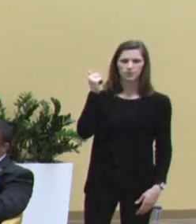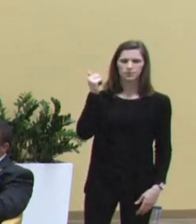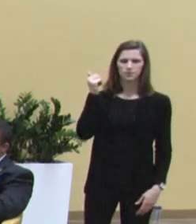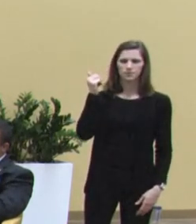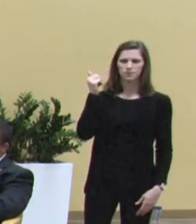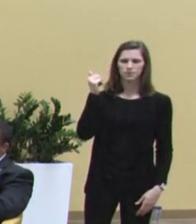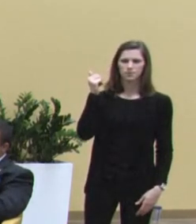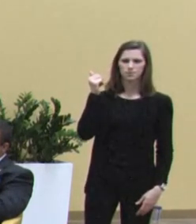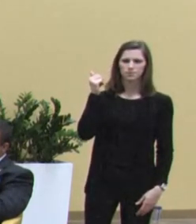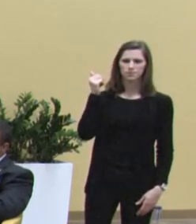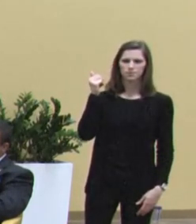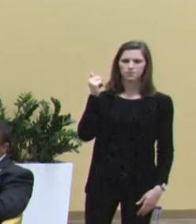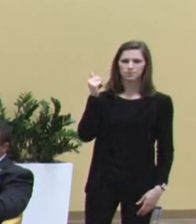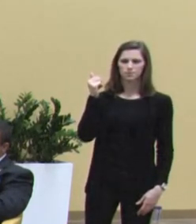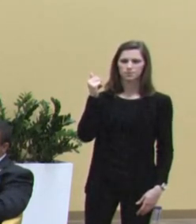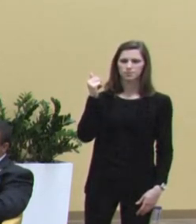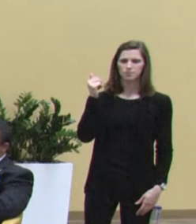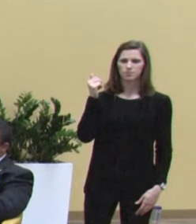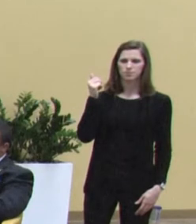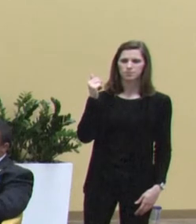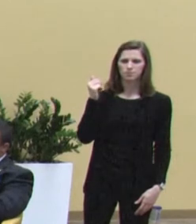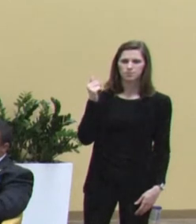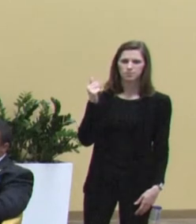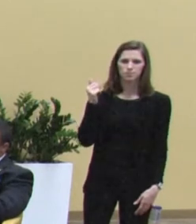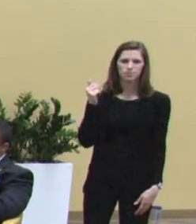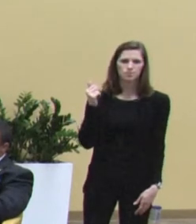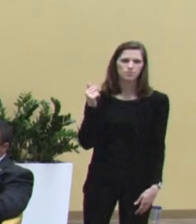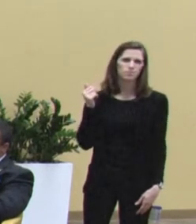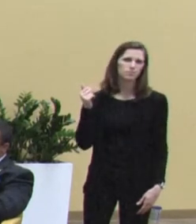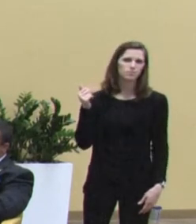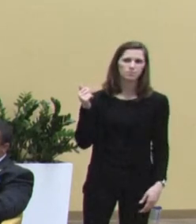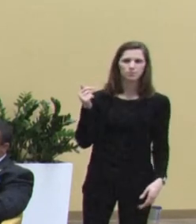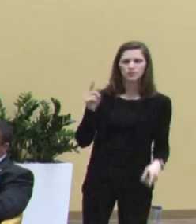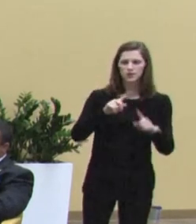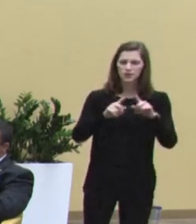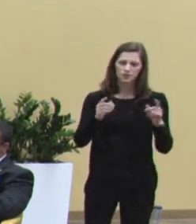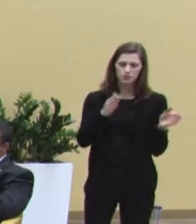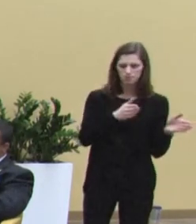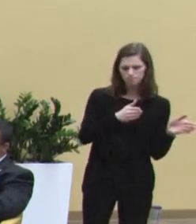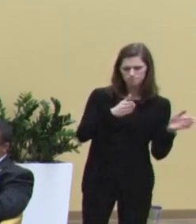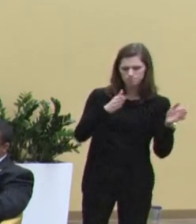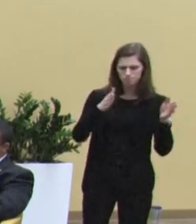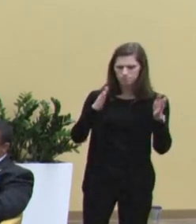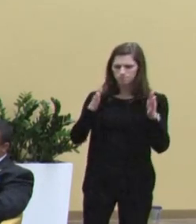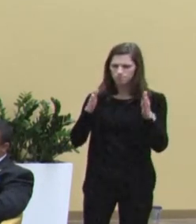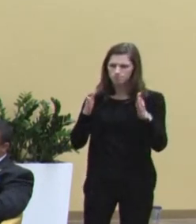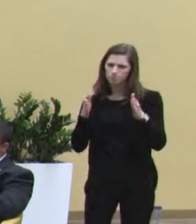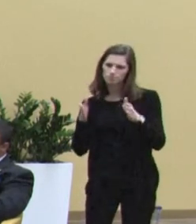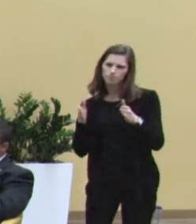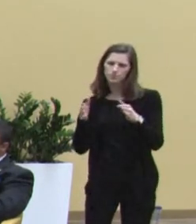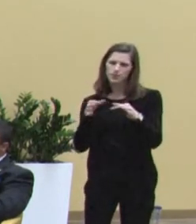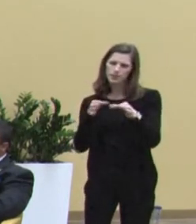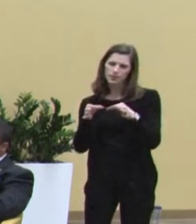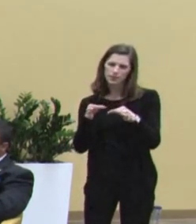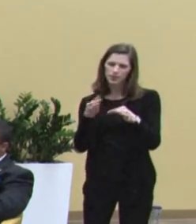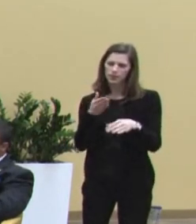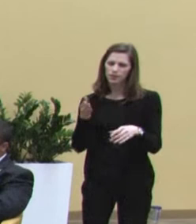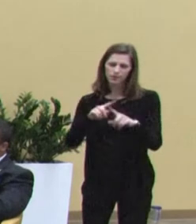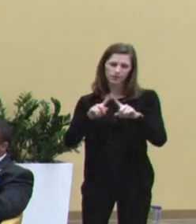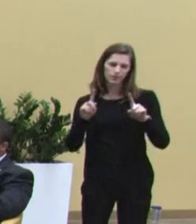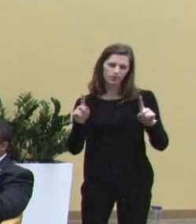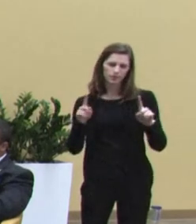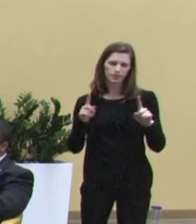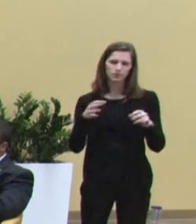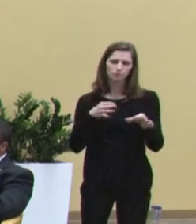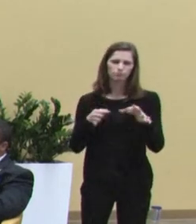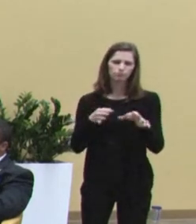particular way of talking about things, or illustrating things, or describing only